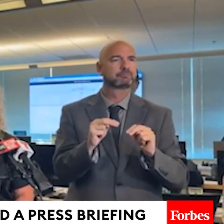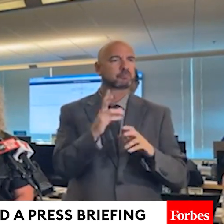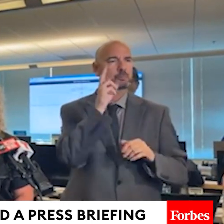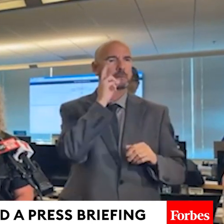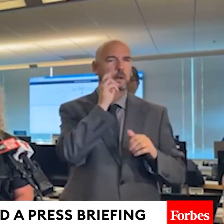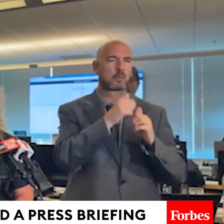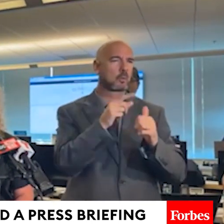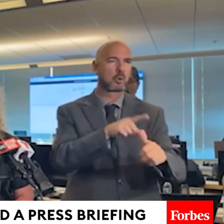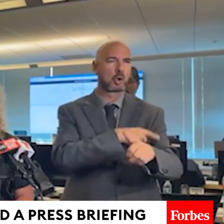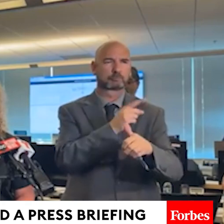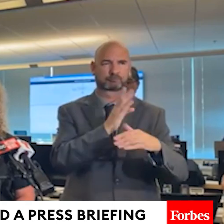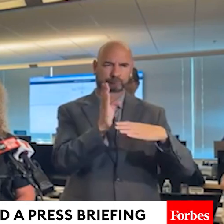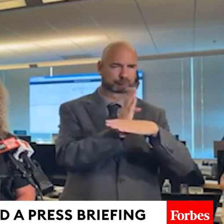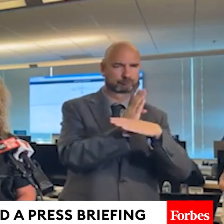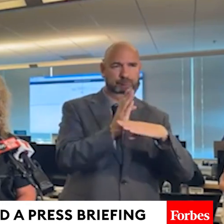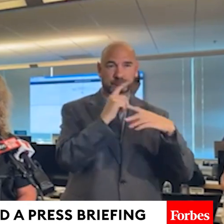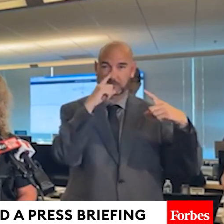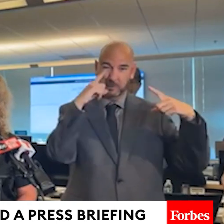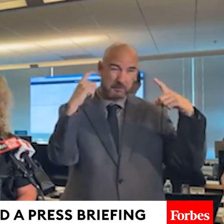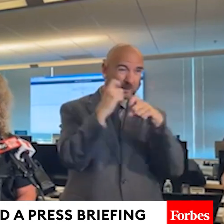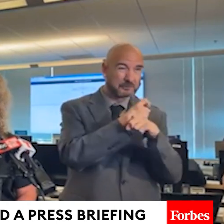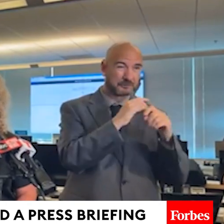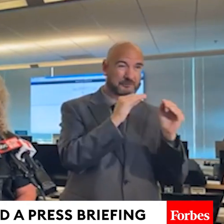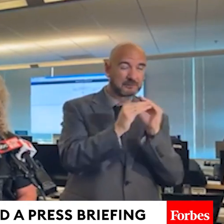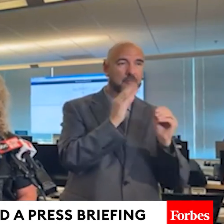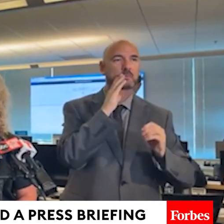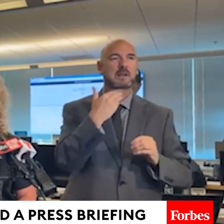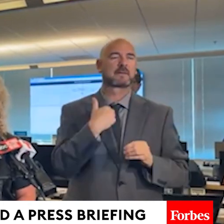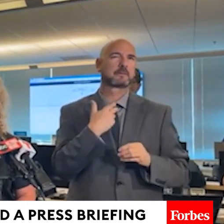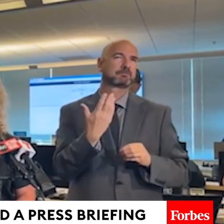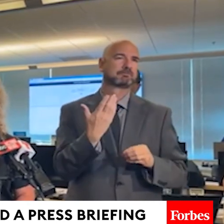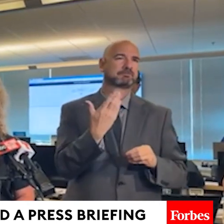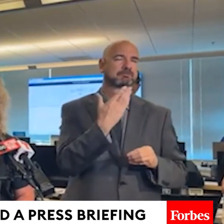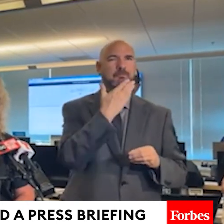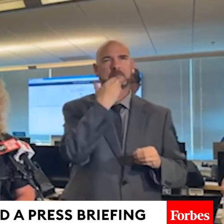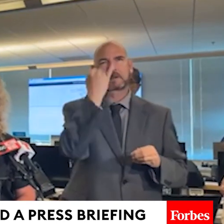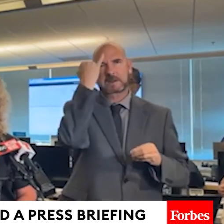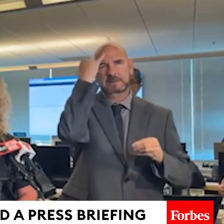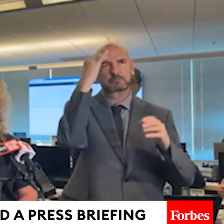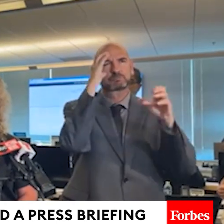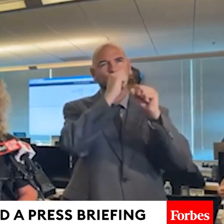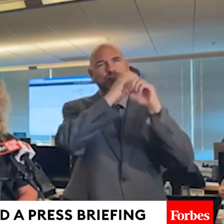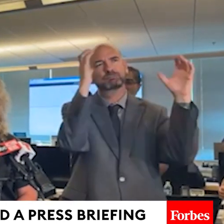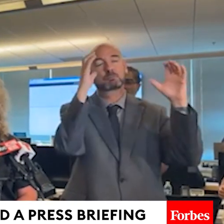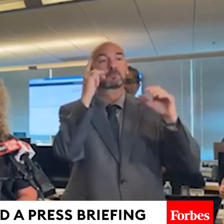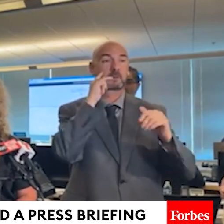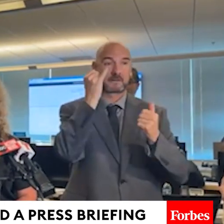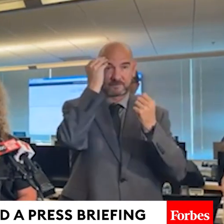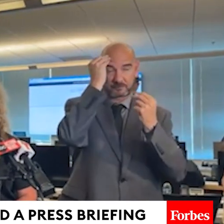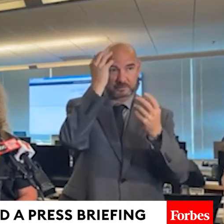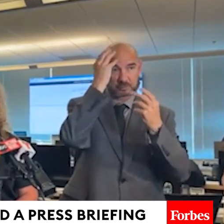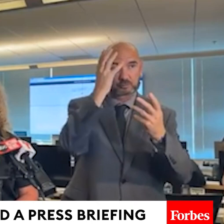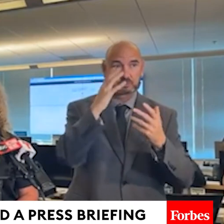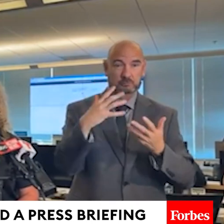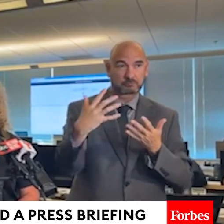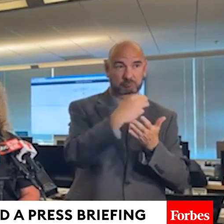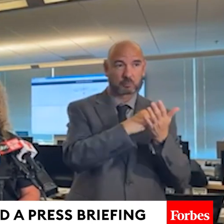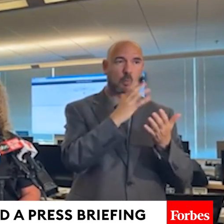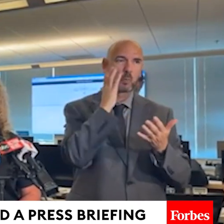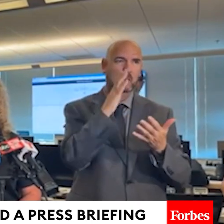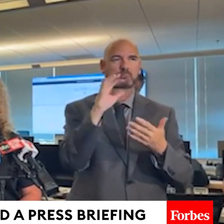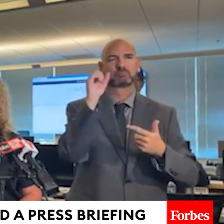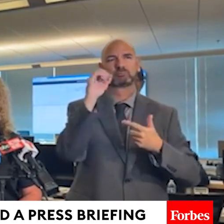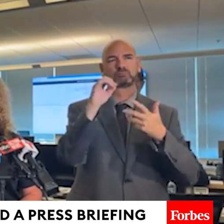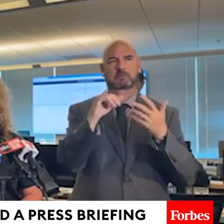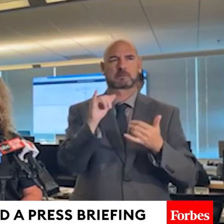complex repairs, that gives us an idea of how long it will take to complete the restoration. So that information is coming in all the time now. A good